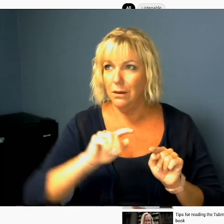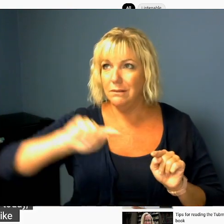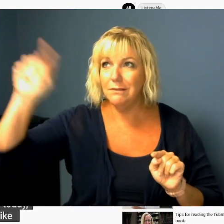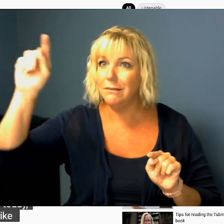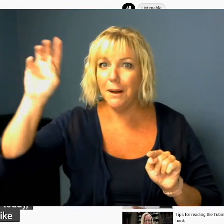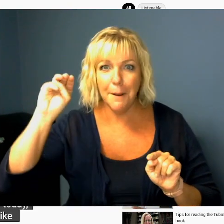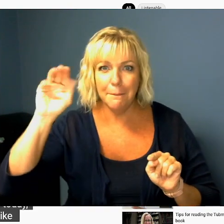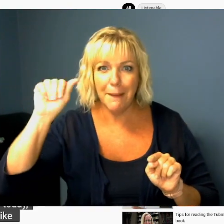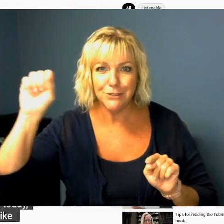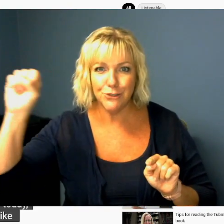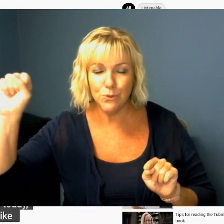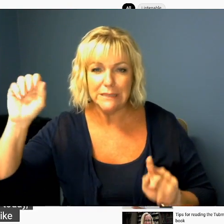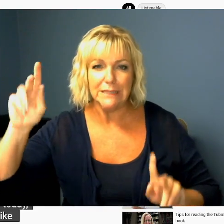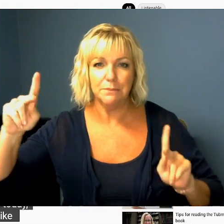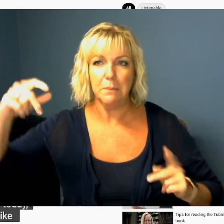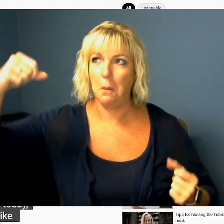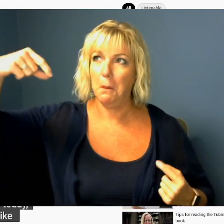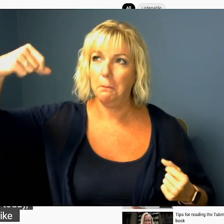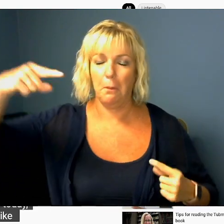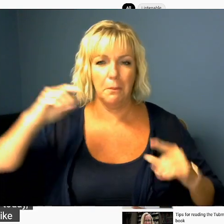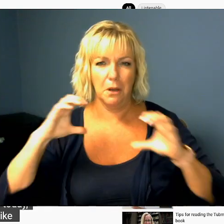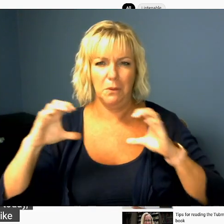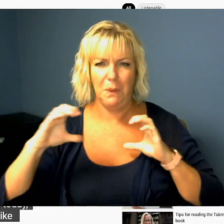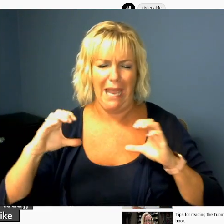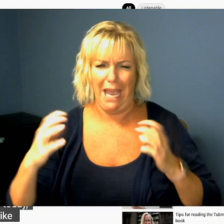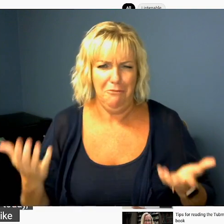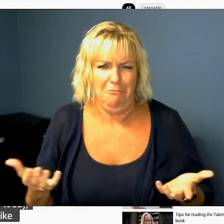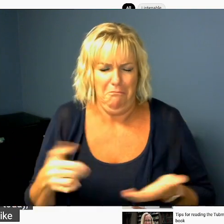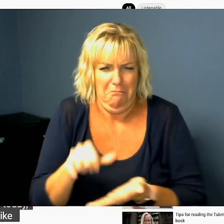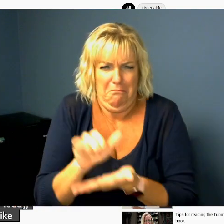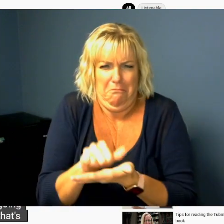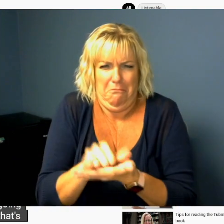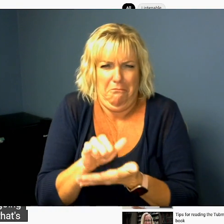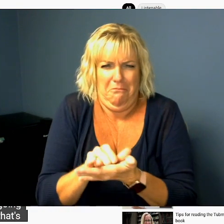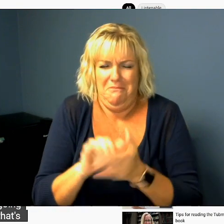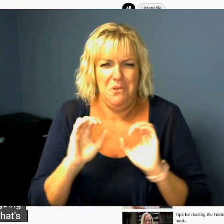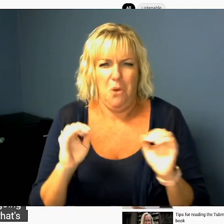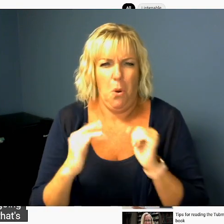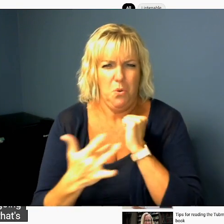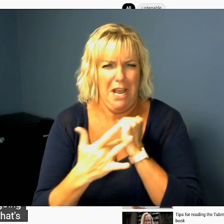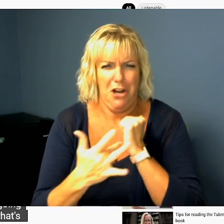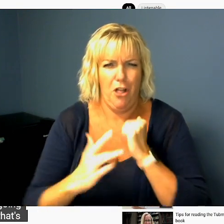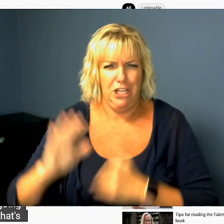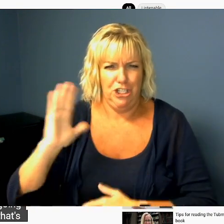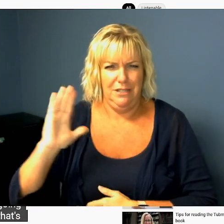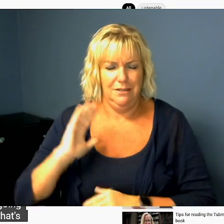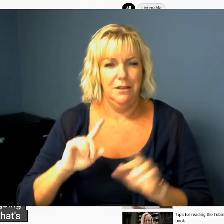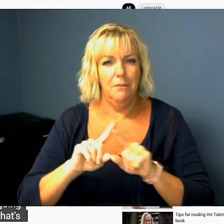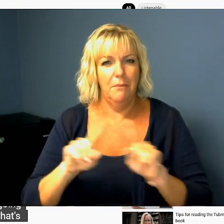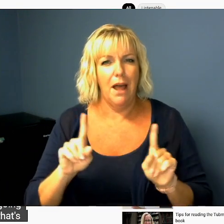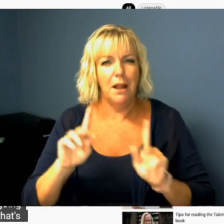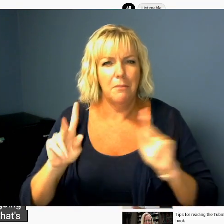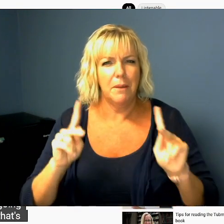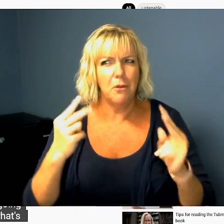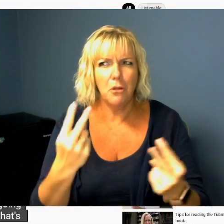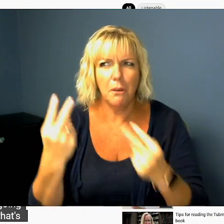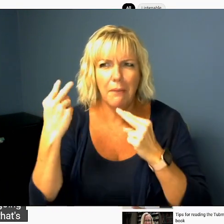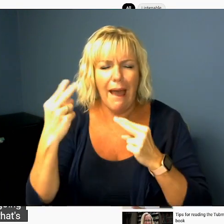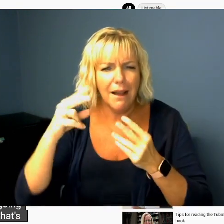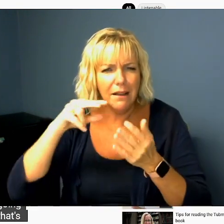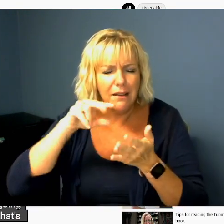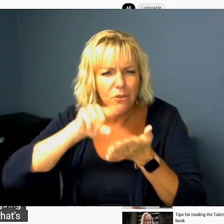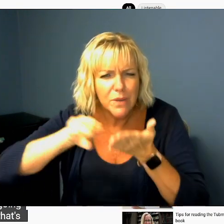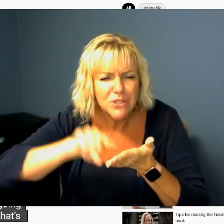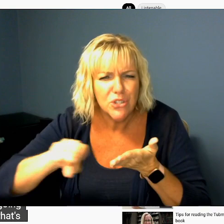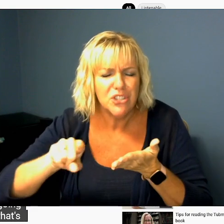Massachusetts in the way that they would communicate today. That's something that historians are like, wait, something's happening here. What's going on? That these